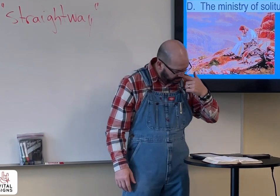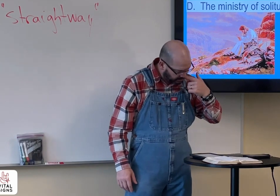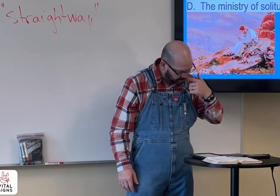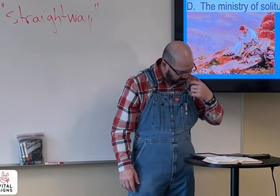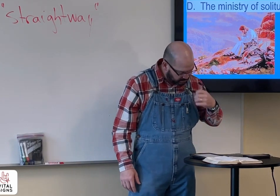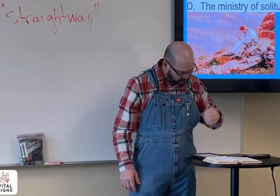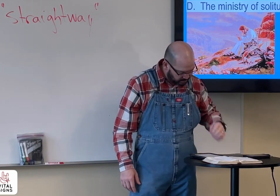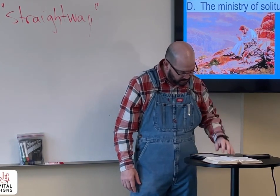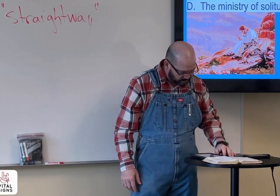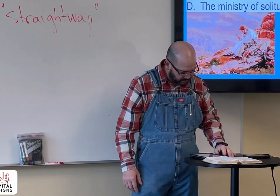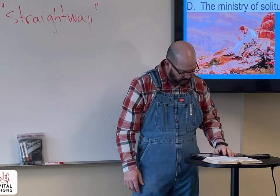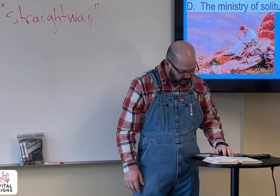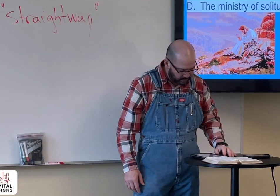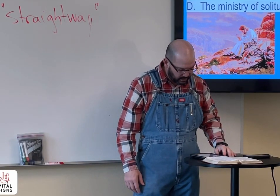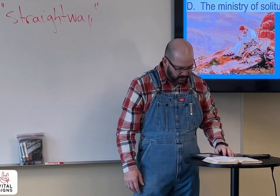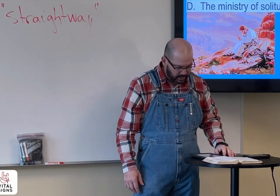even though he's busy all the time.